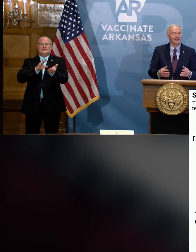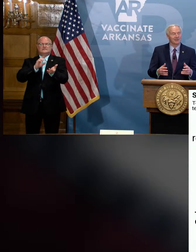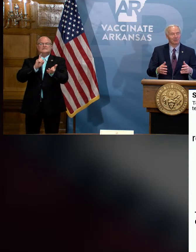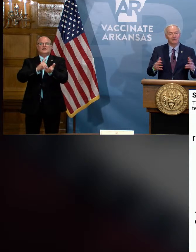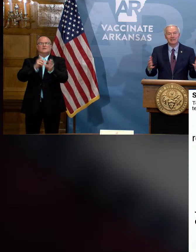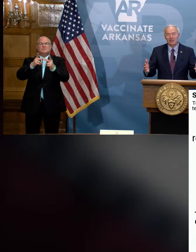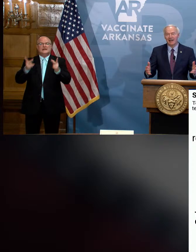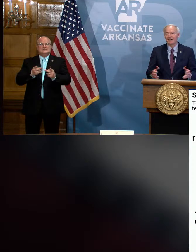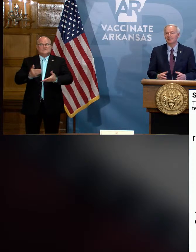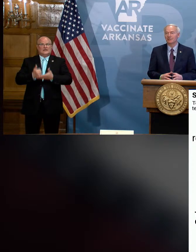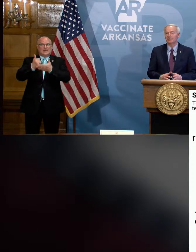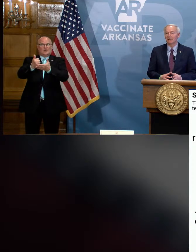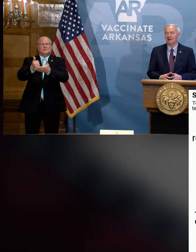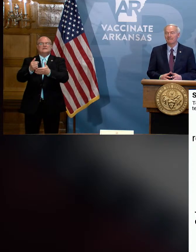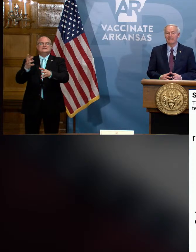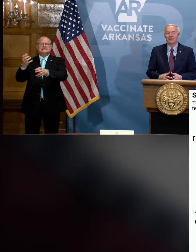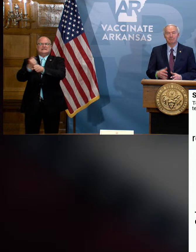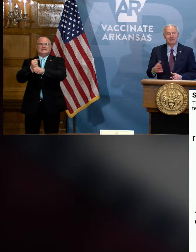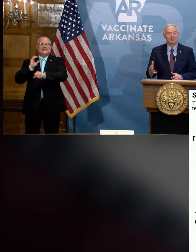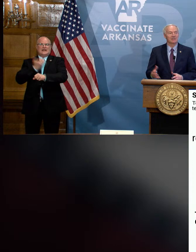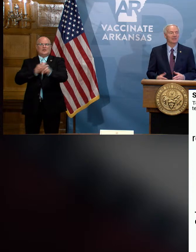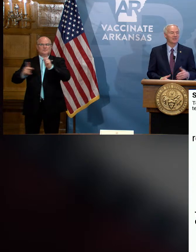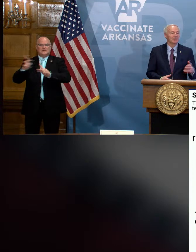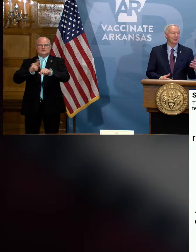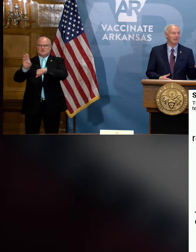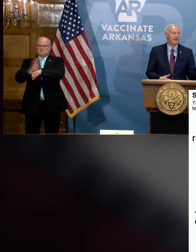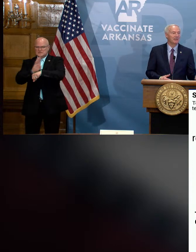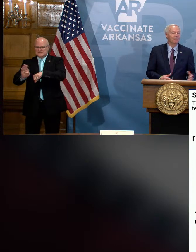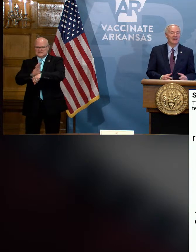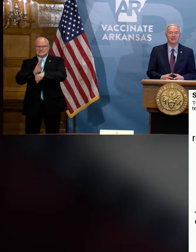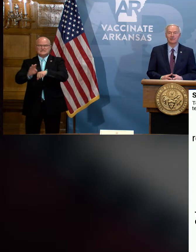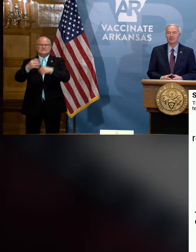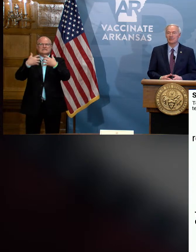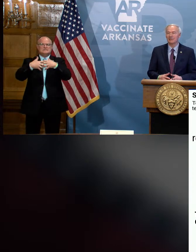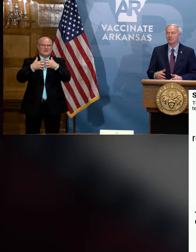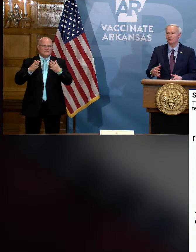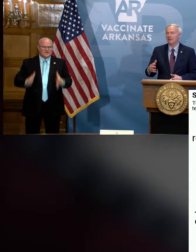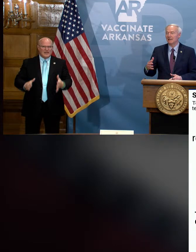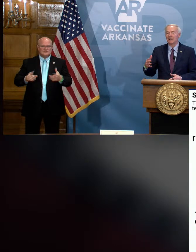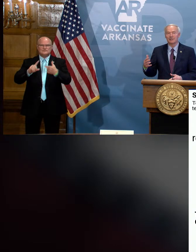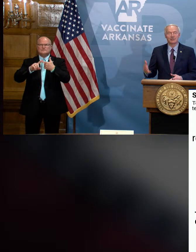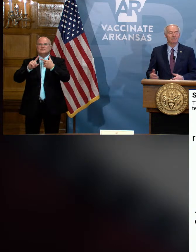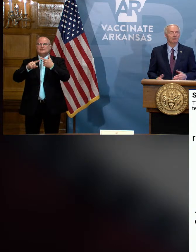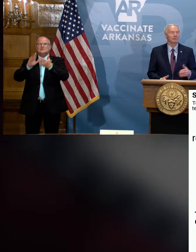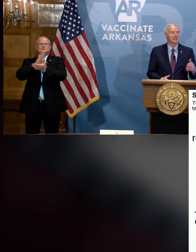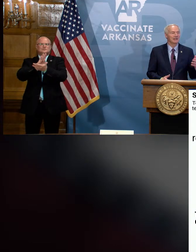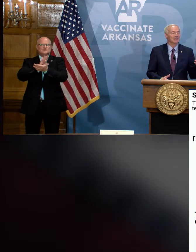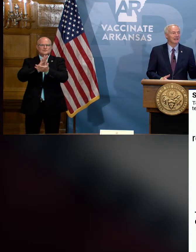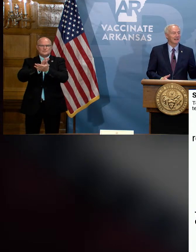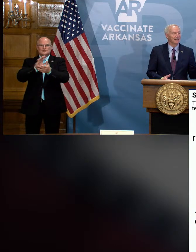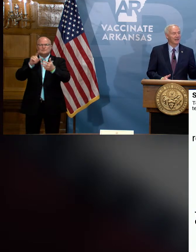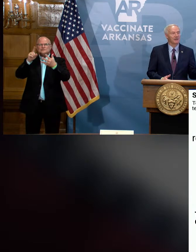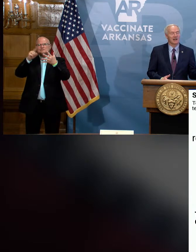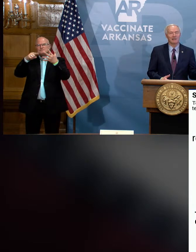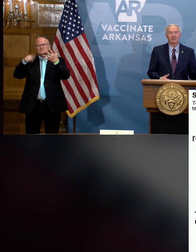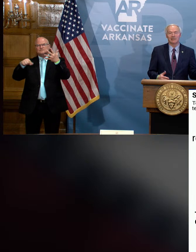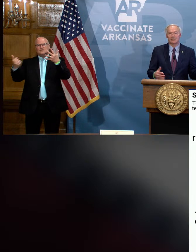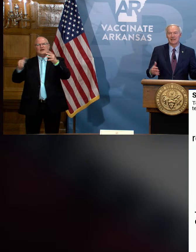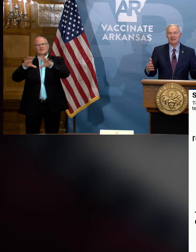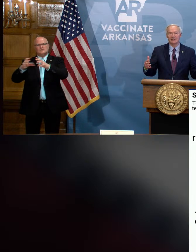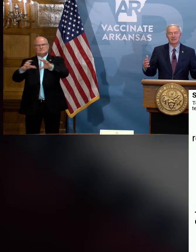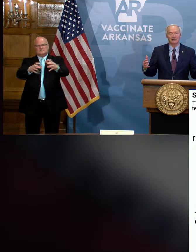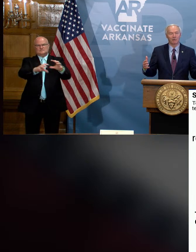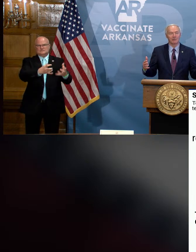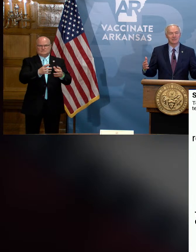us to reach out to our businesses and to our manufacturers and to our schools and other